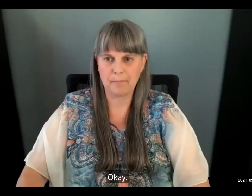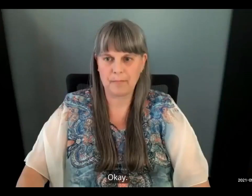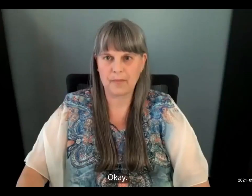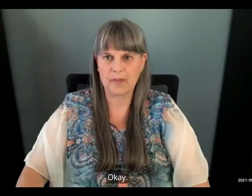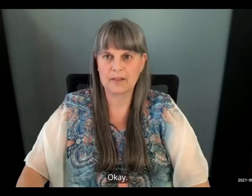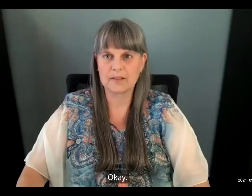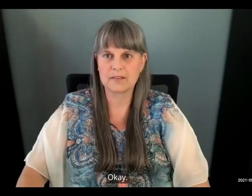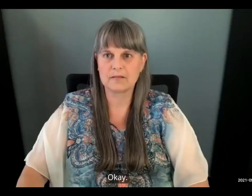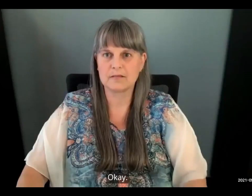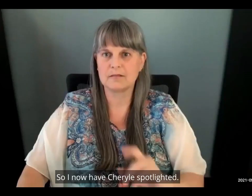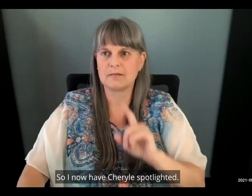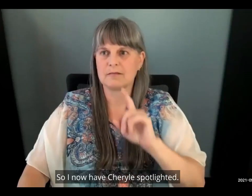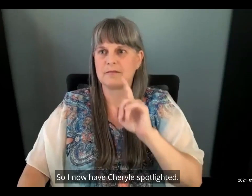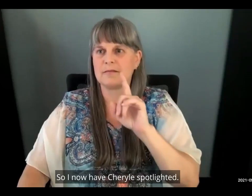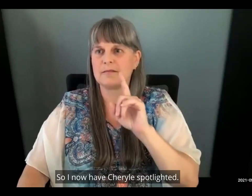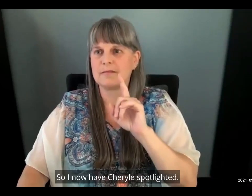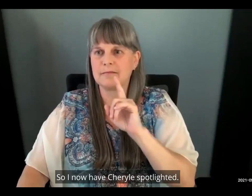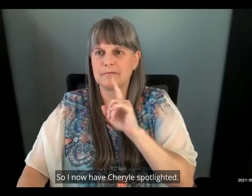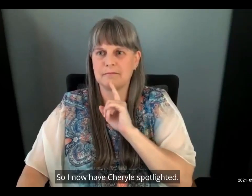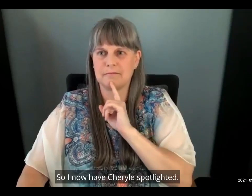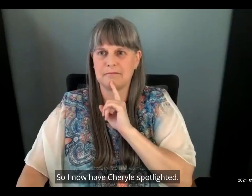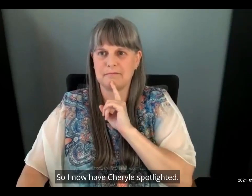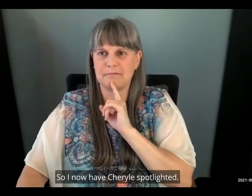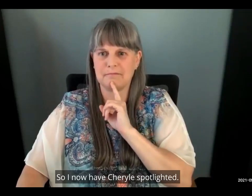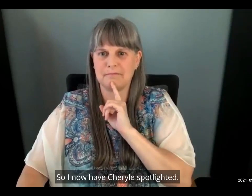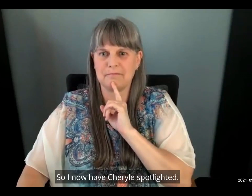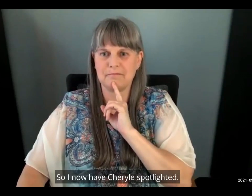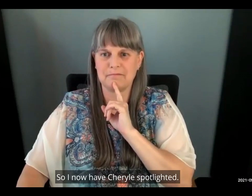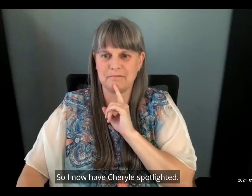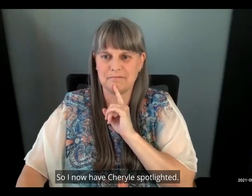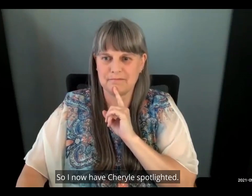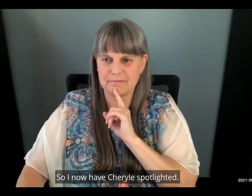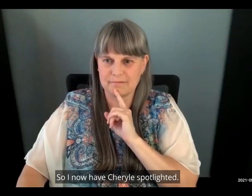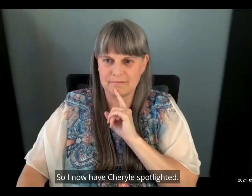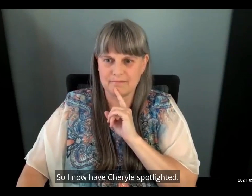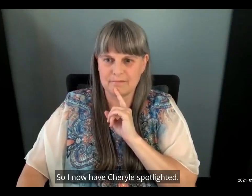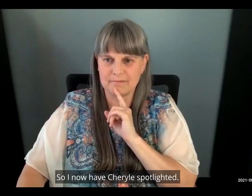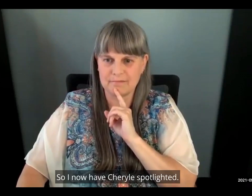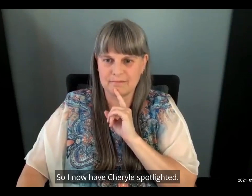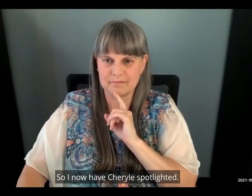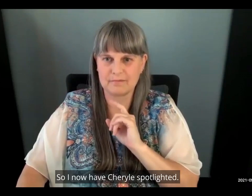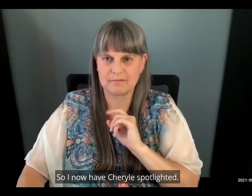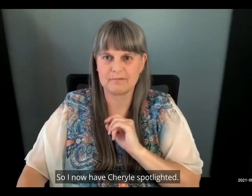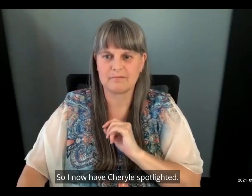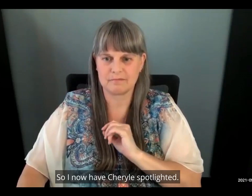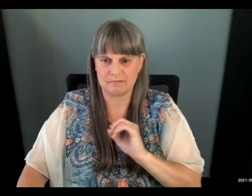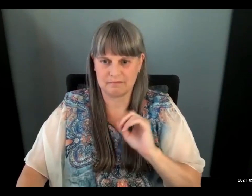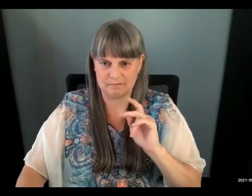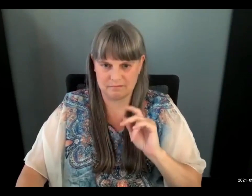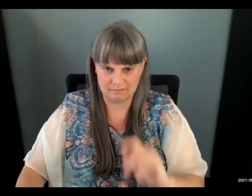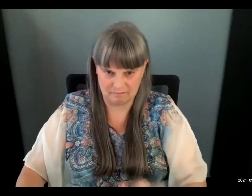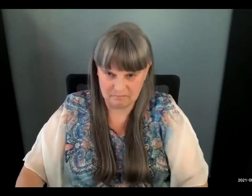Okay. So I now have Cheryle spotlighted